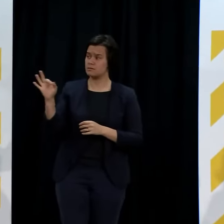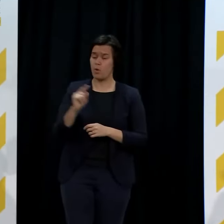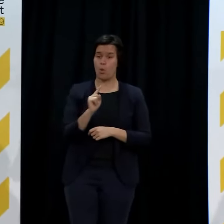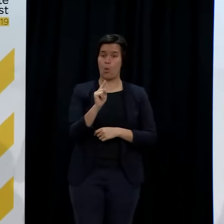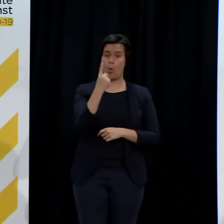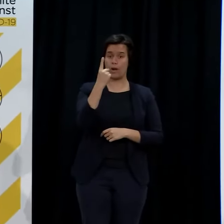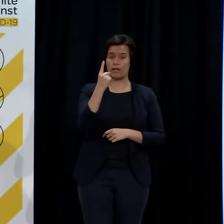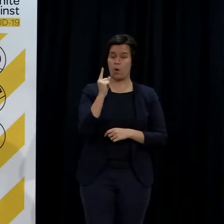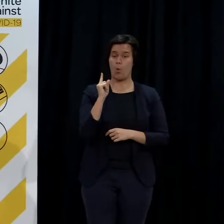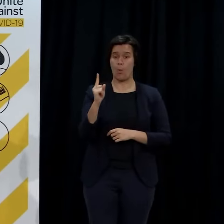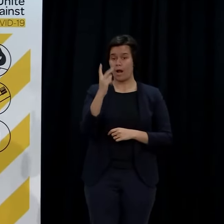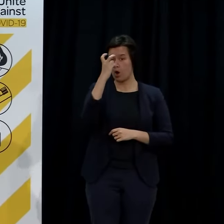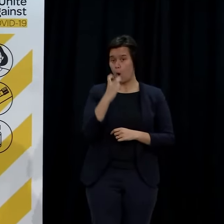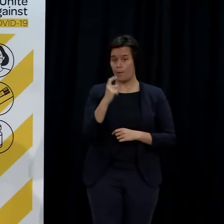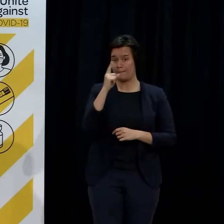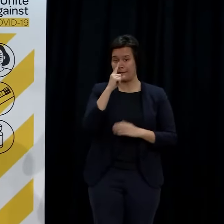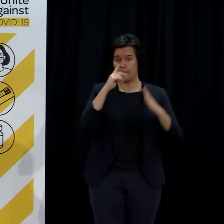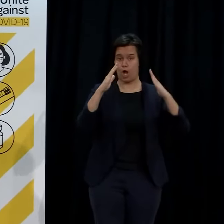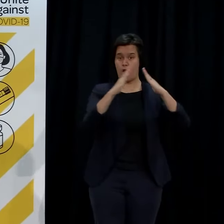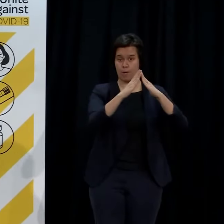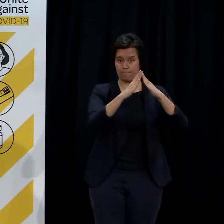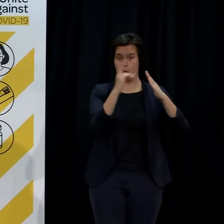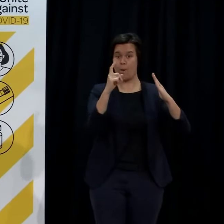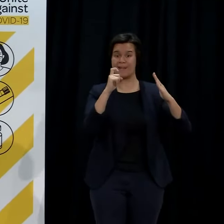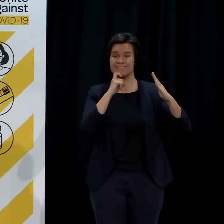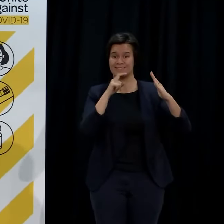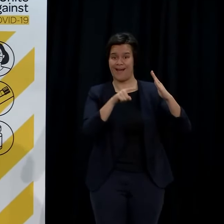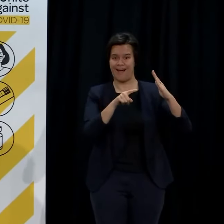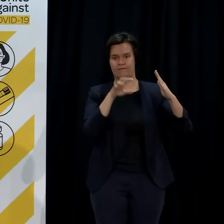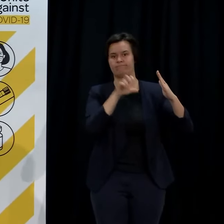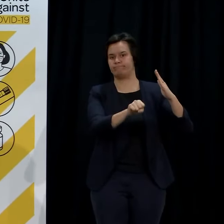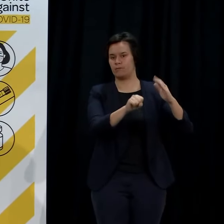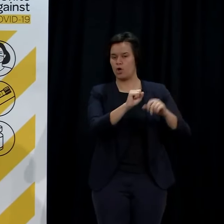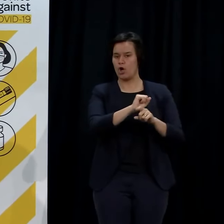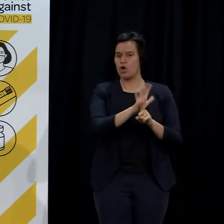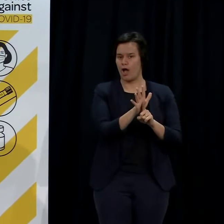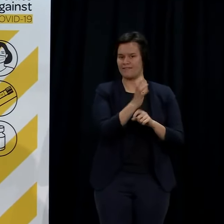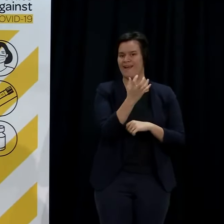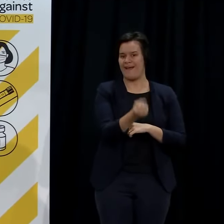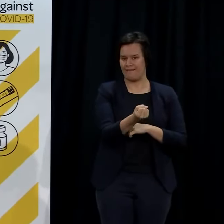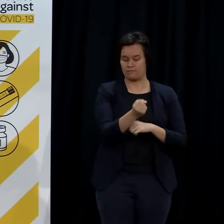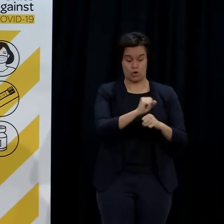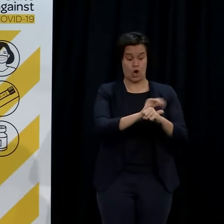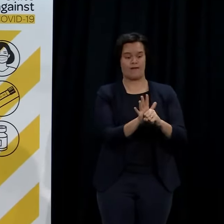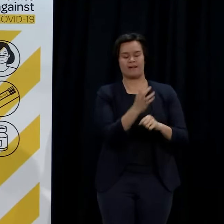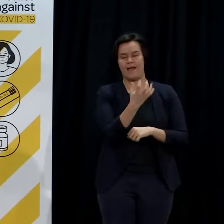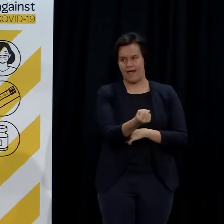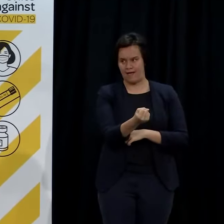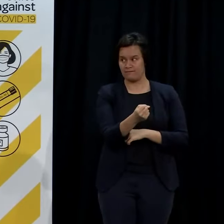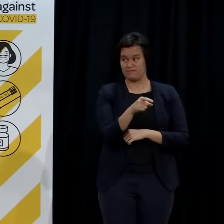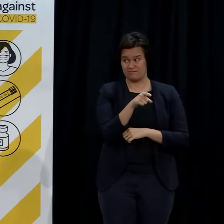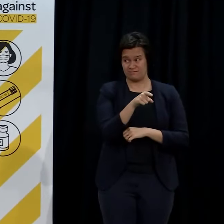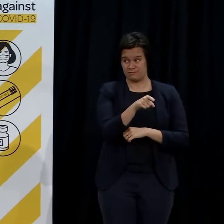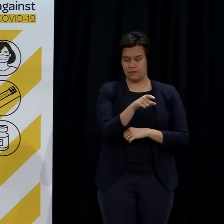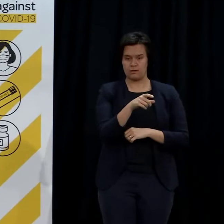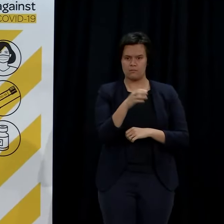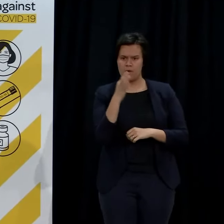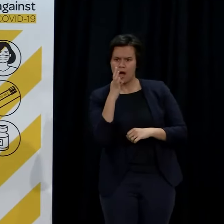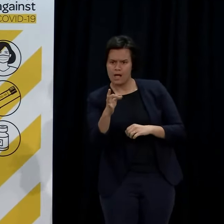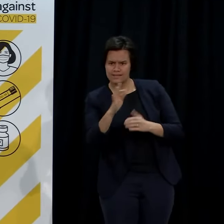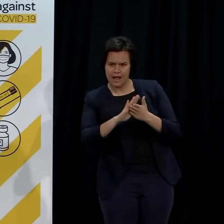positive for COVID. How concerned are you given our experience from previous outbreaks and what's being done to protect residents? That's in Warkworth?